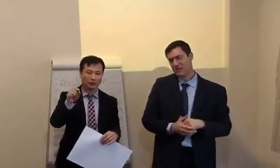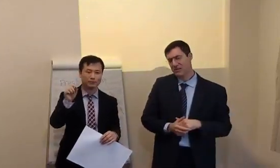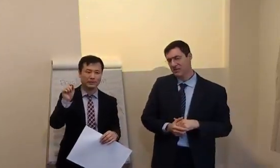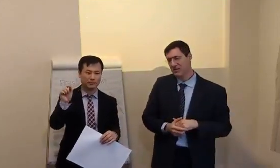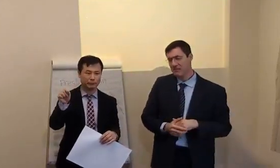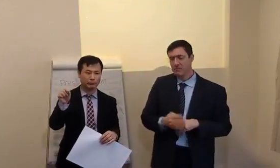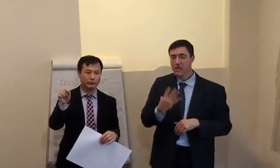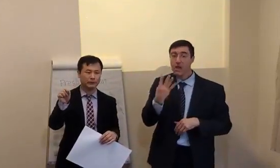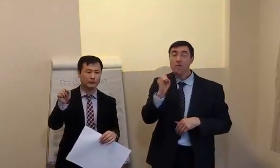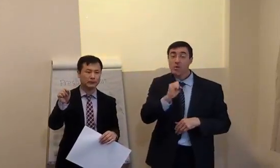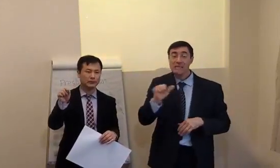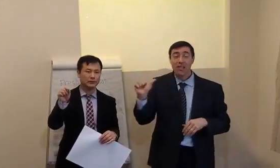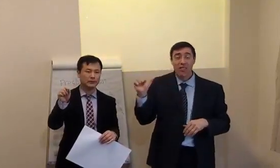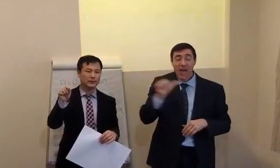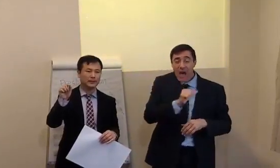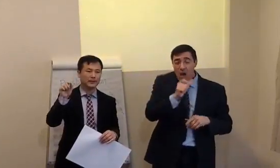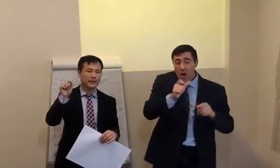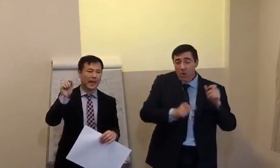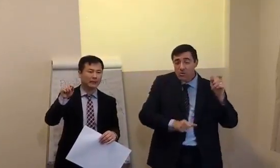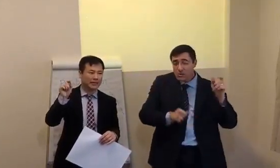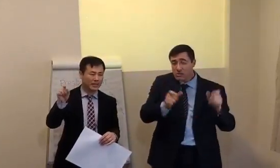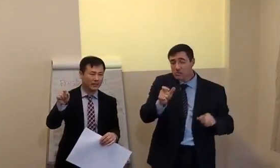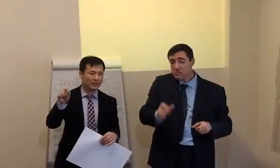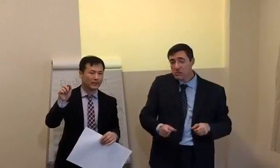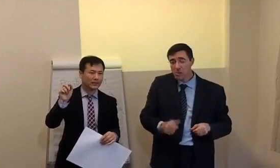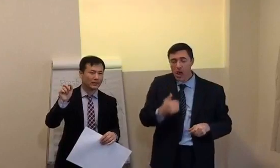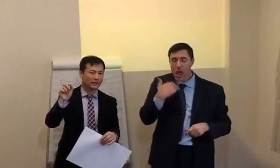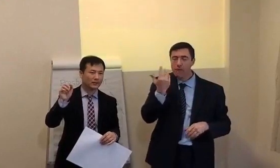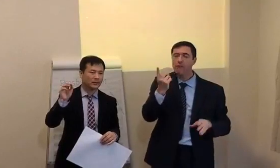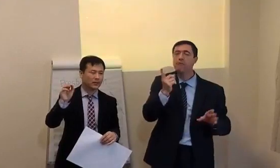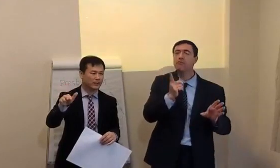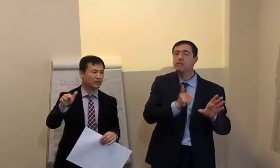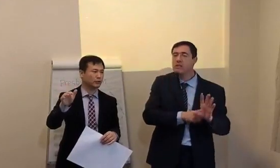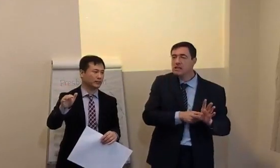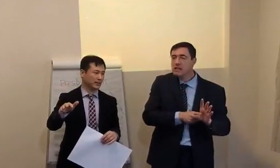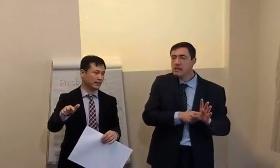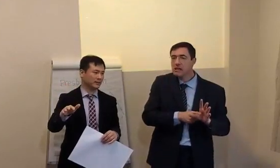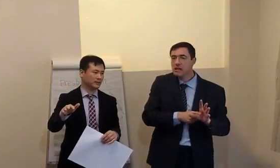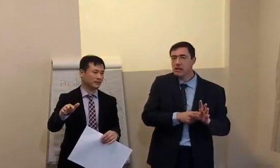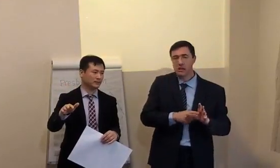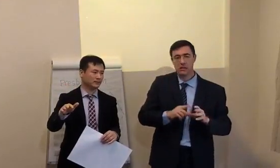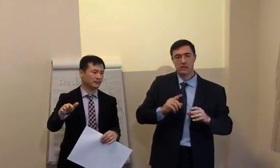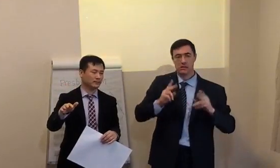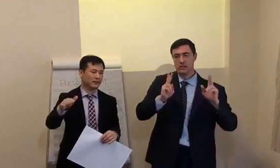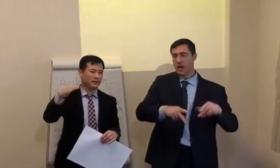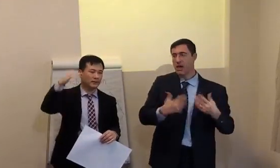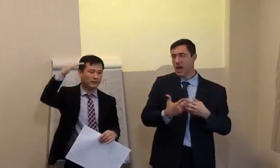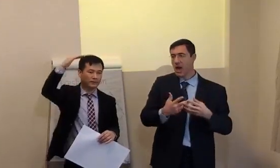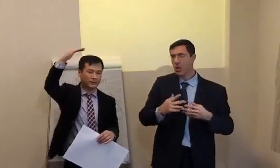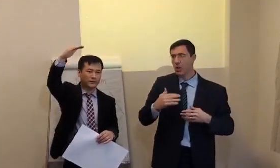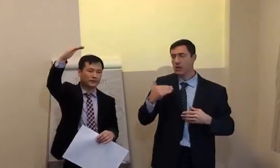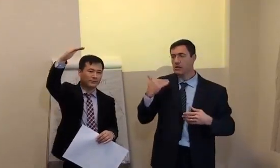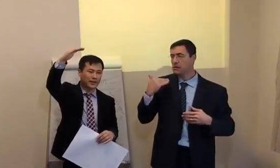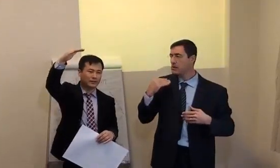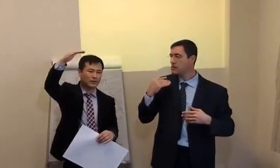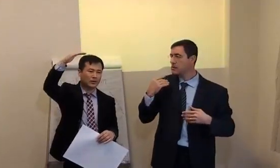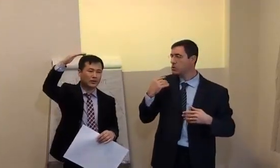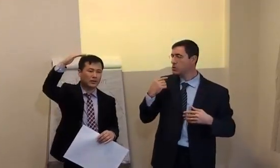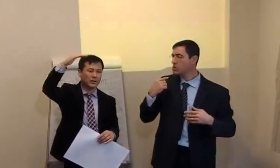40,000 people every year commit suicide. First rank in